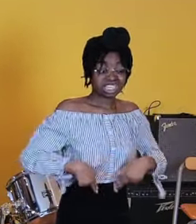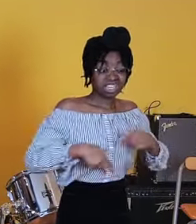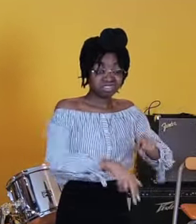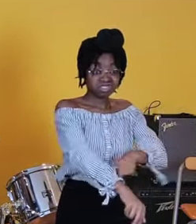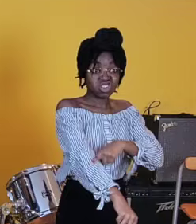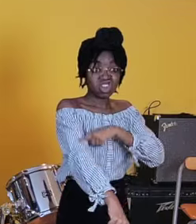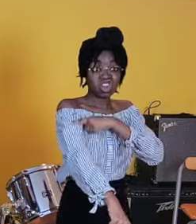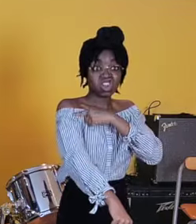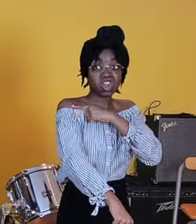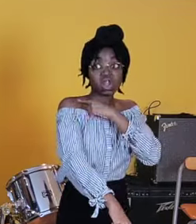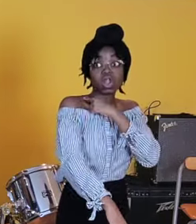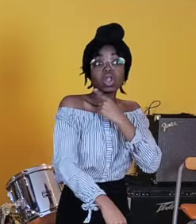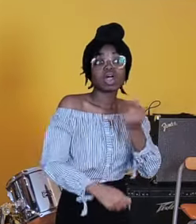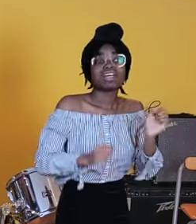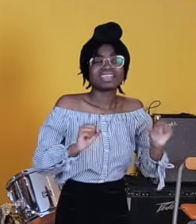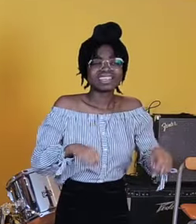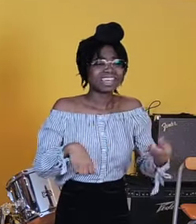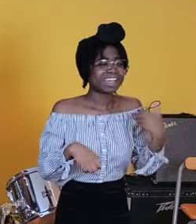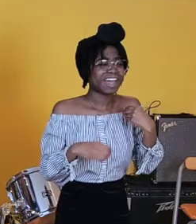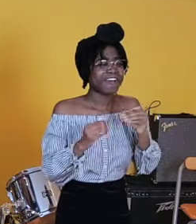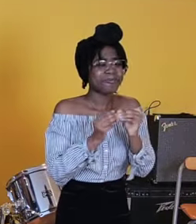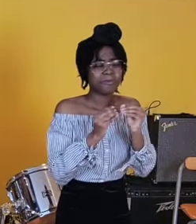Well,